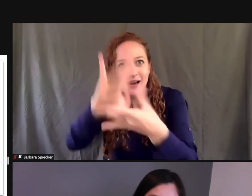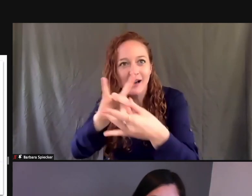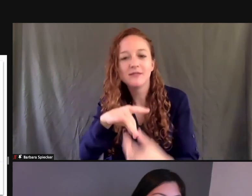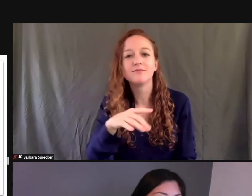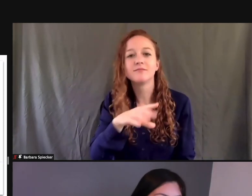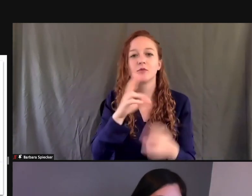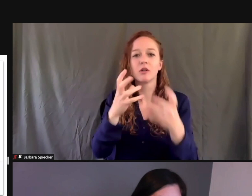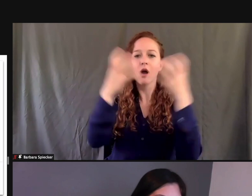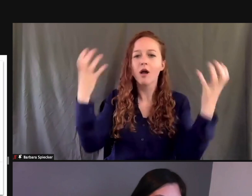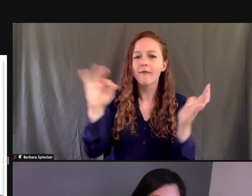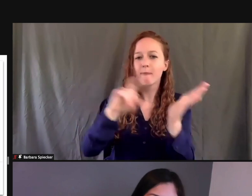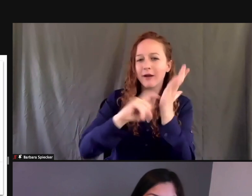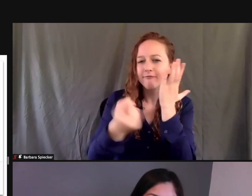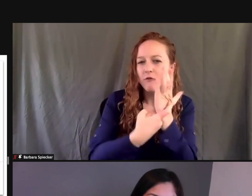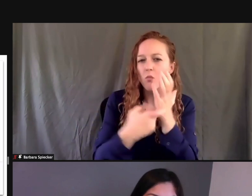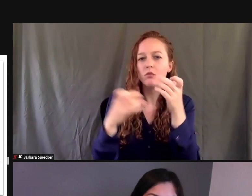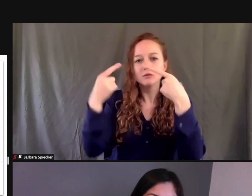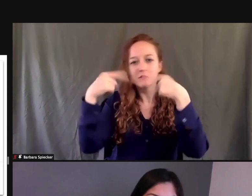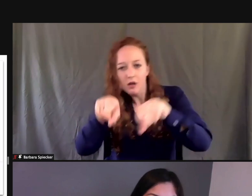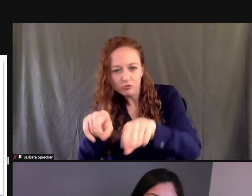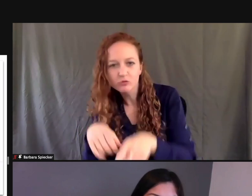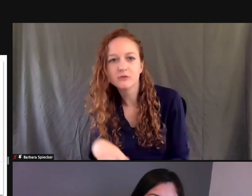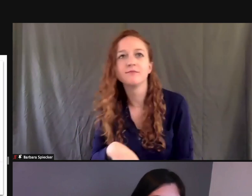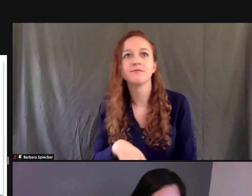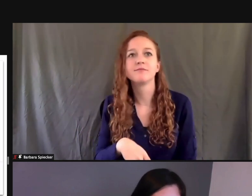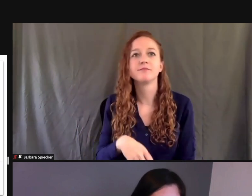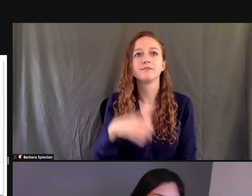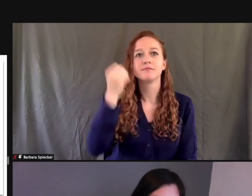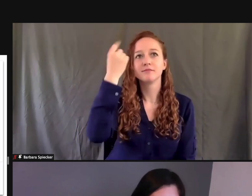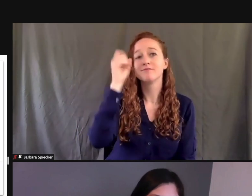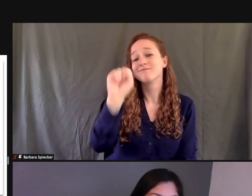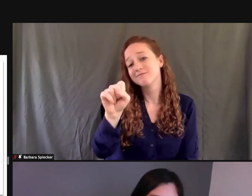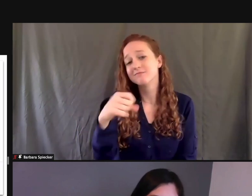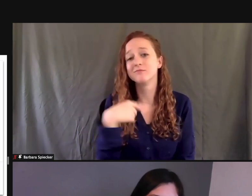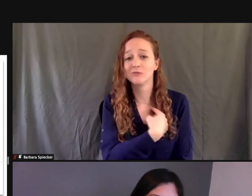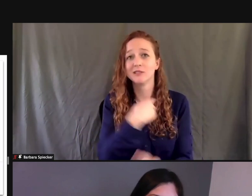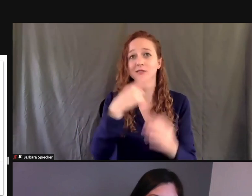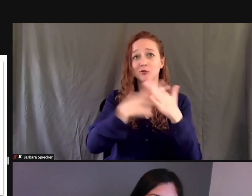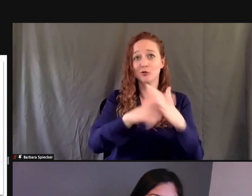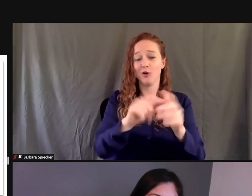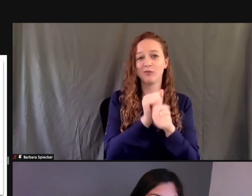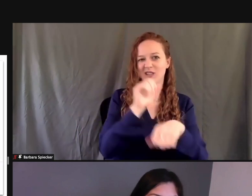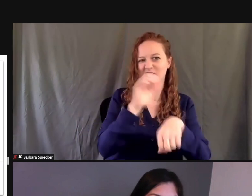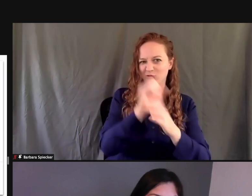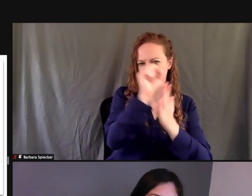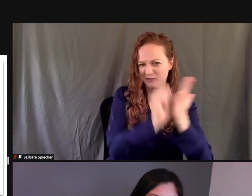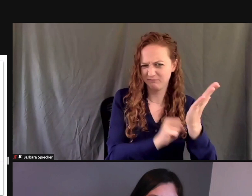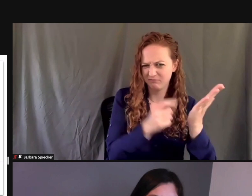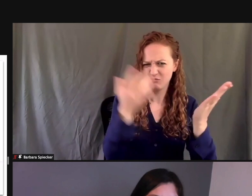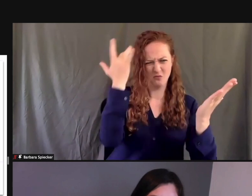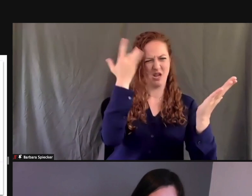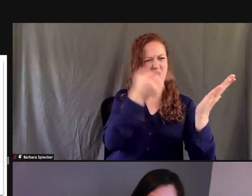find something, we want to go ahead and confirm it to make sure that our information is accurate.